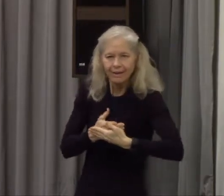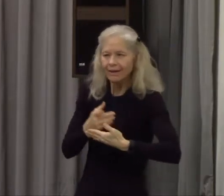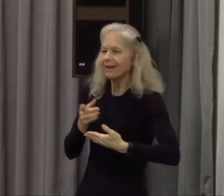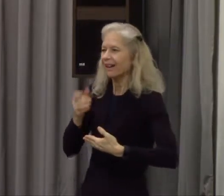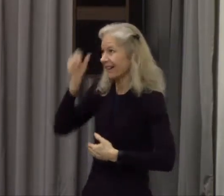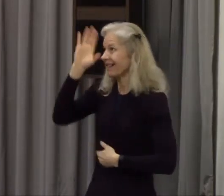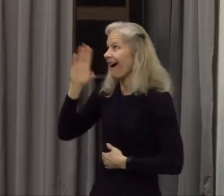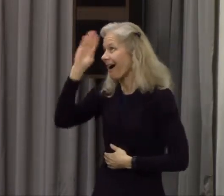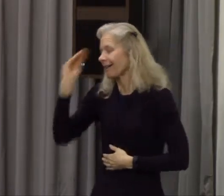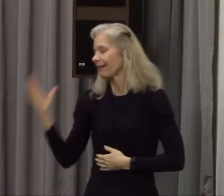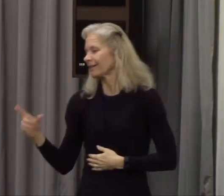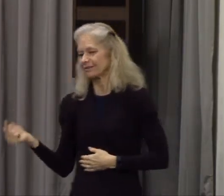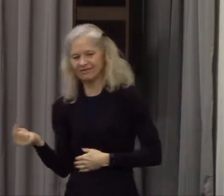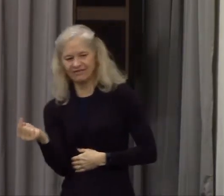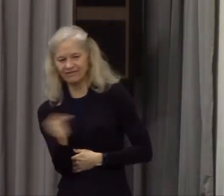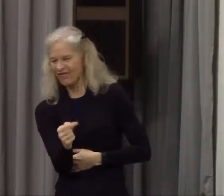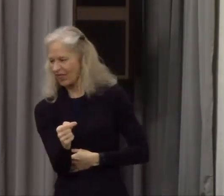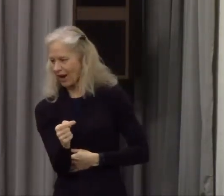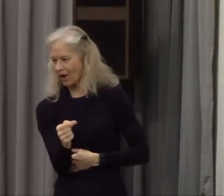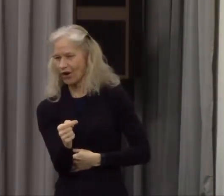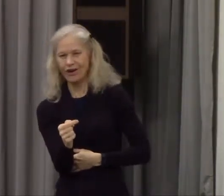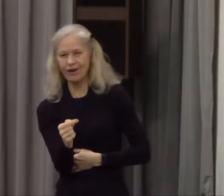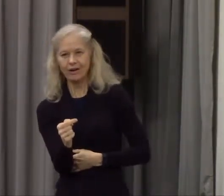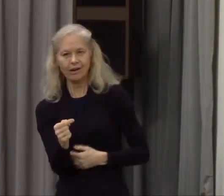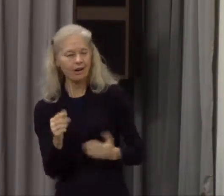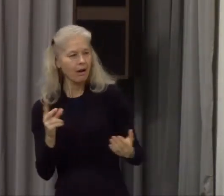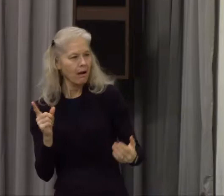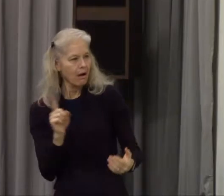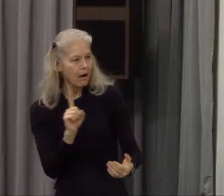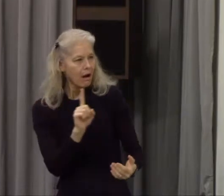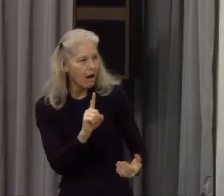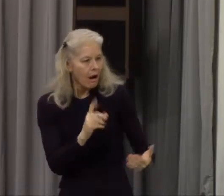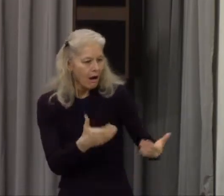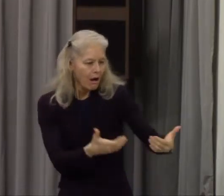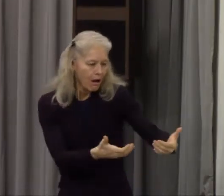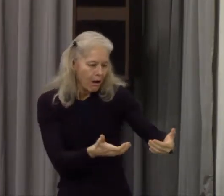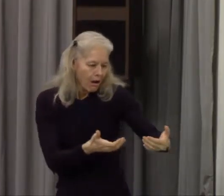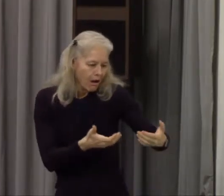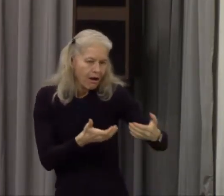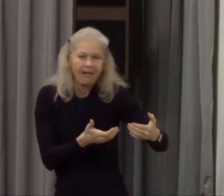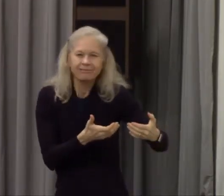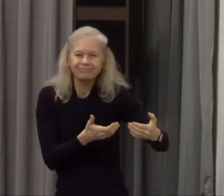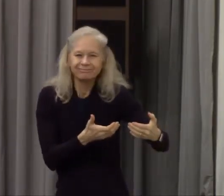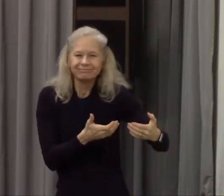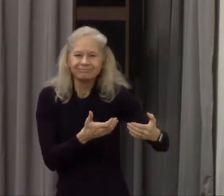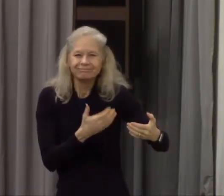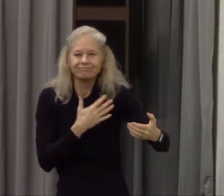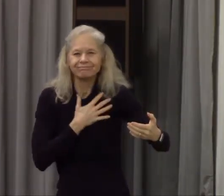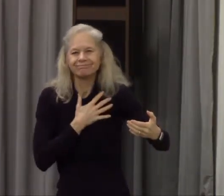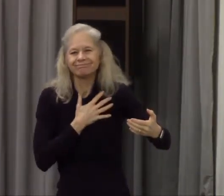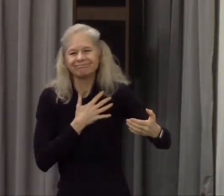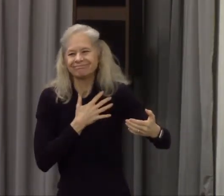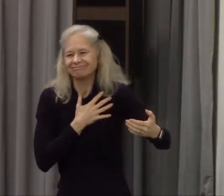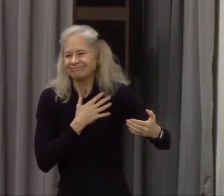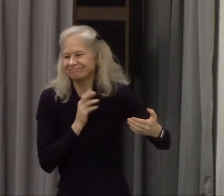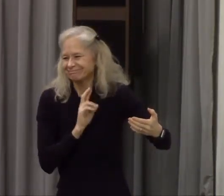came with divine preparation. Simeon says, "For mine eyes have seen